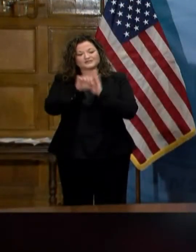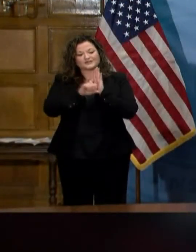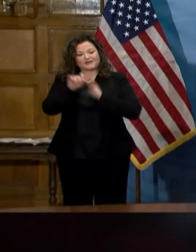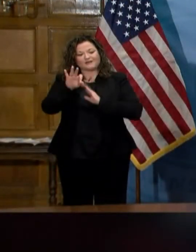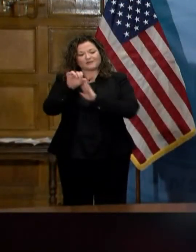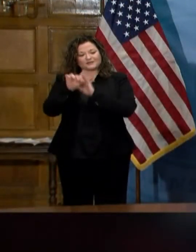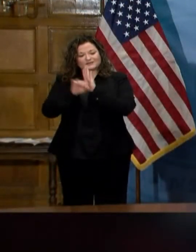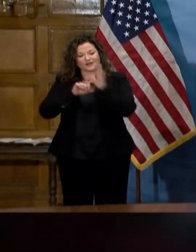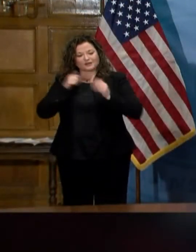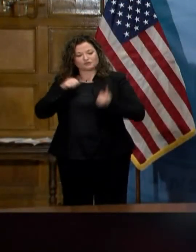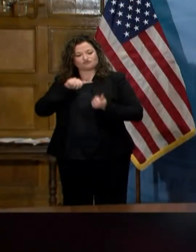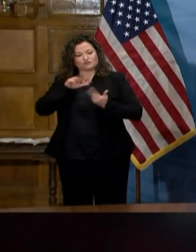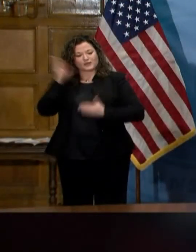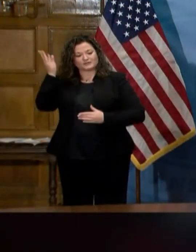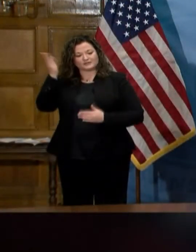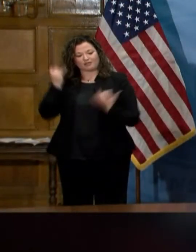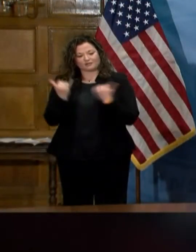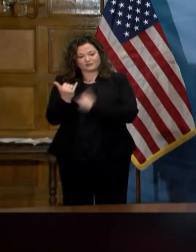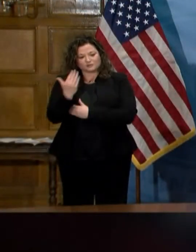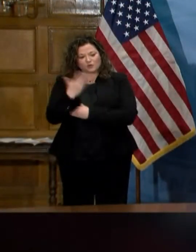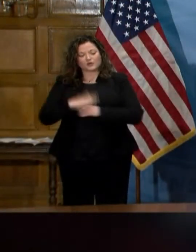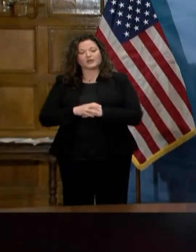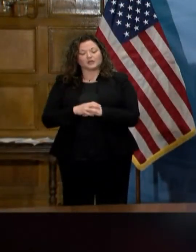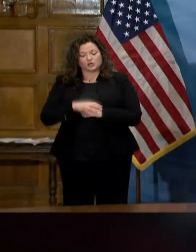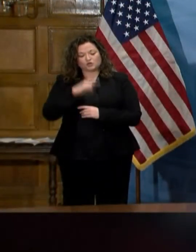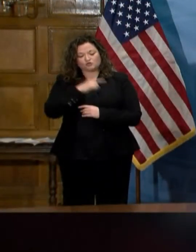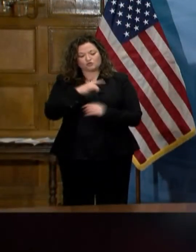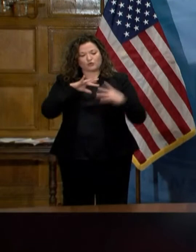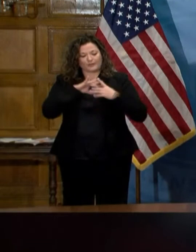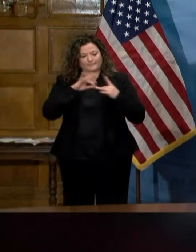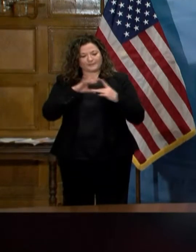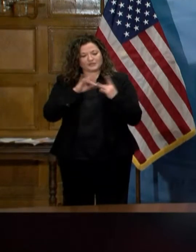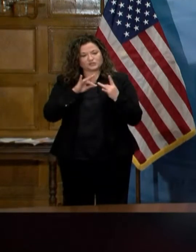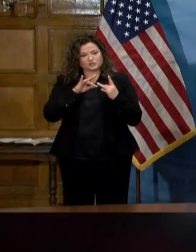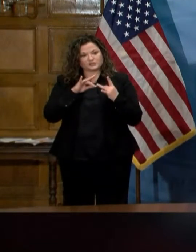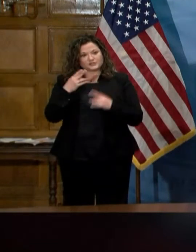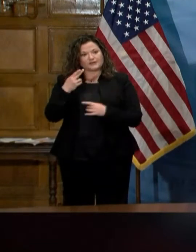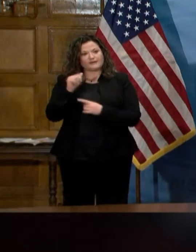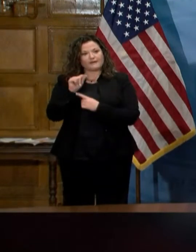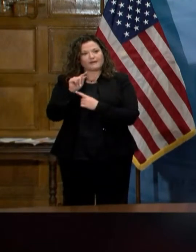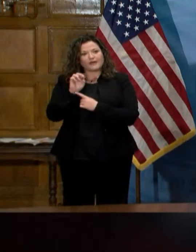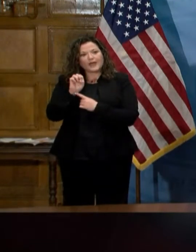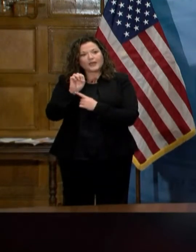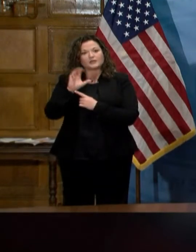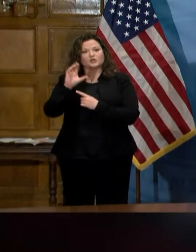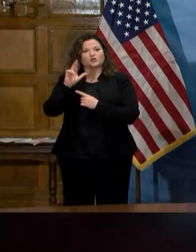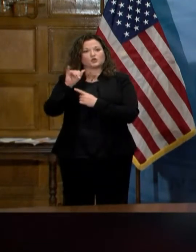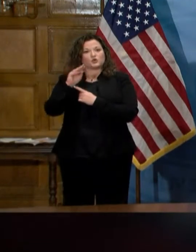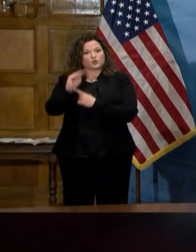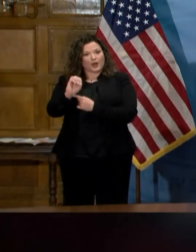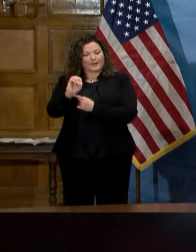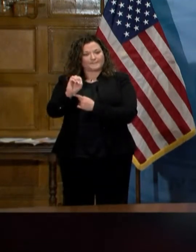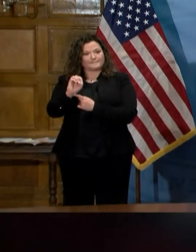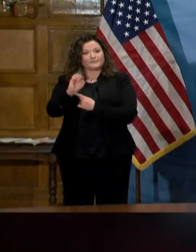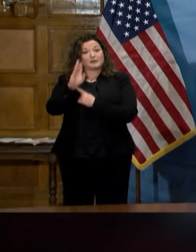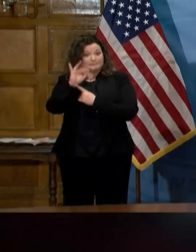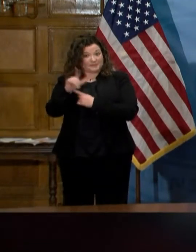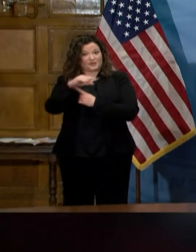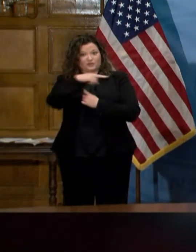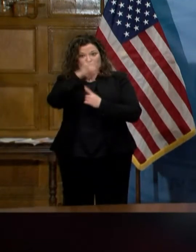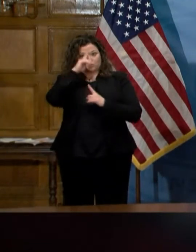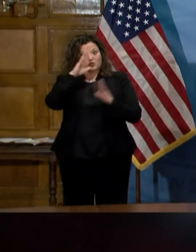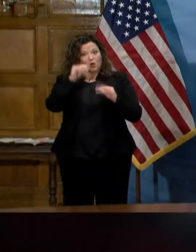address this morning, you had mentioned the hate crime bill that you were hoping to